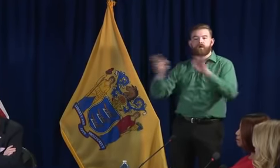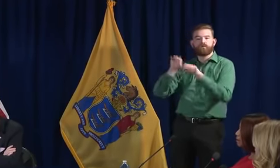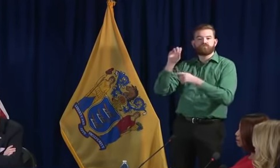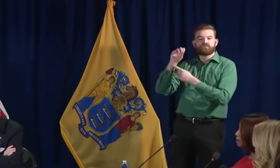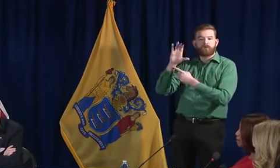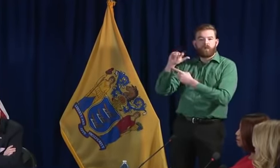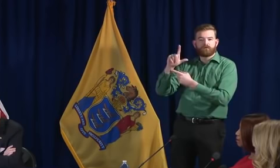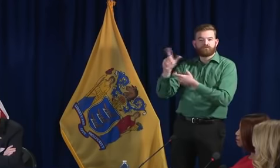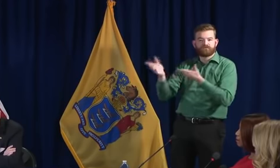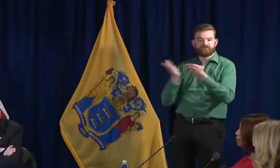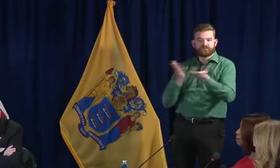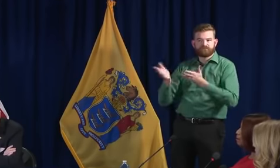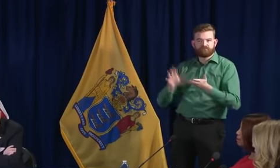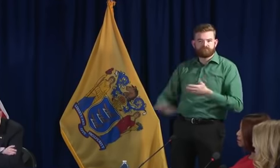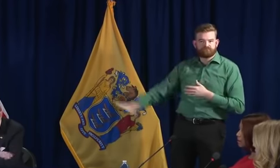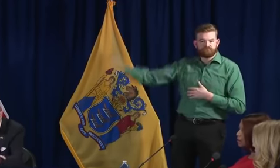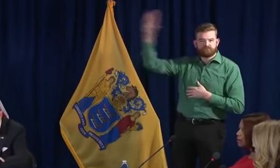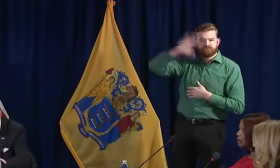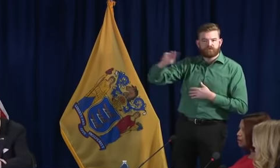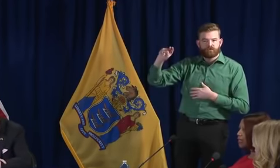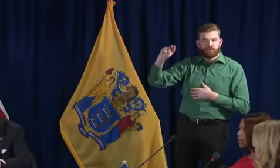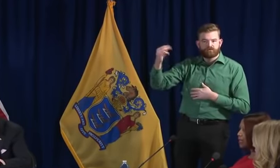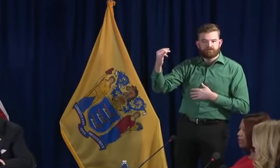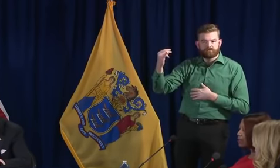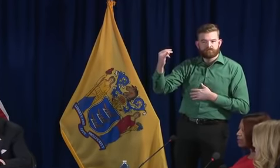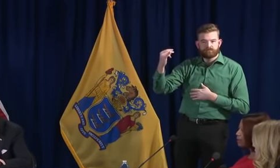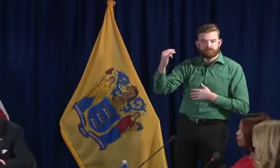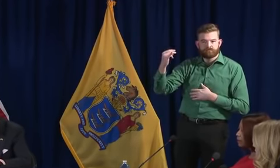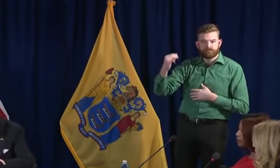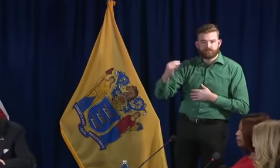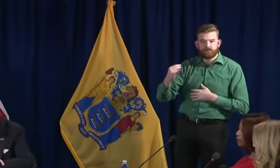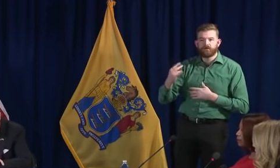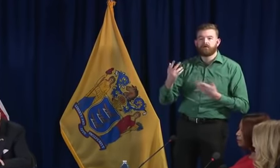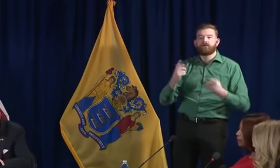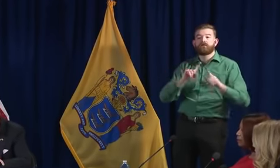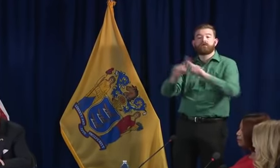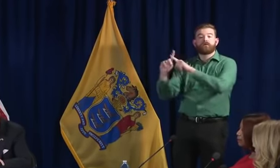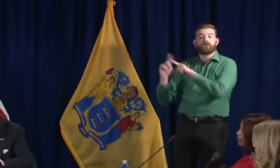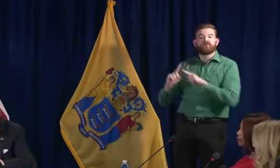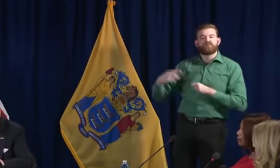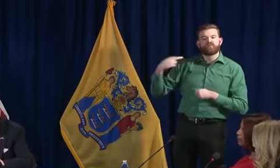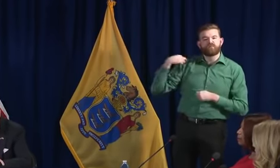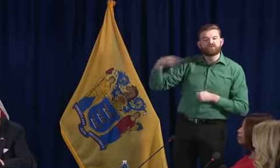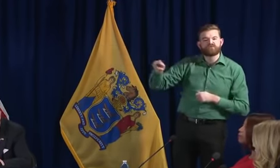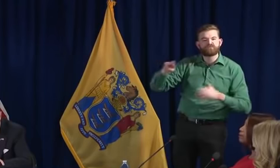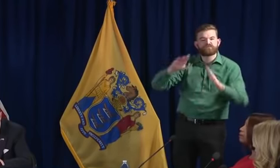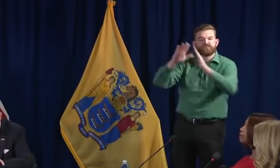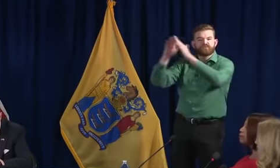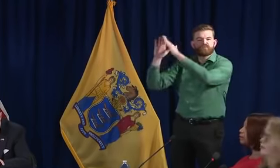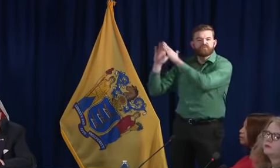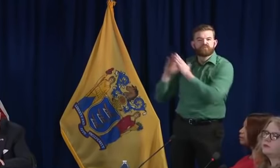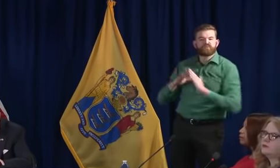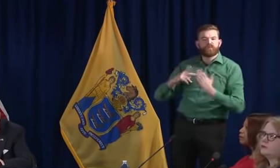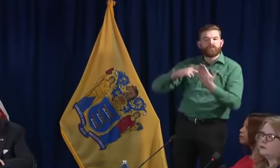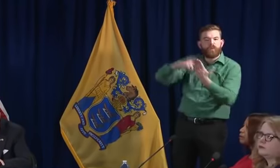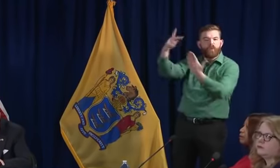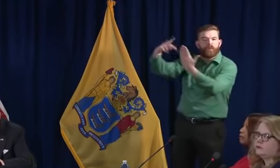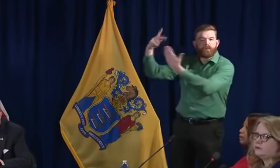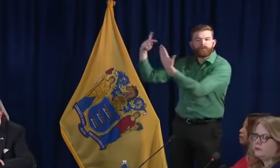communities of faith. We have been communicating daily with our faith communities to help us get our message